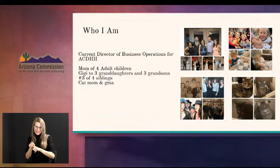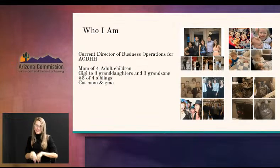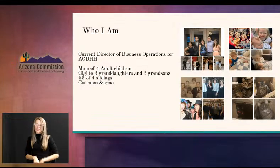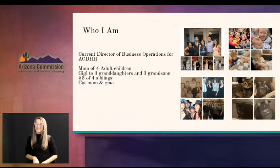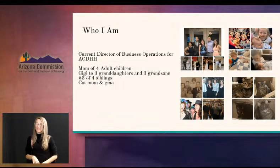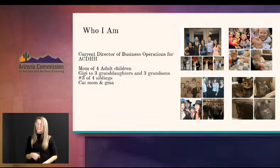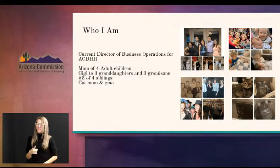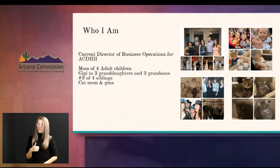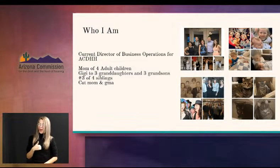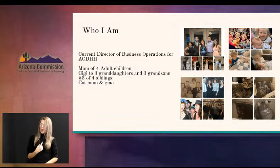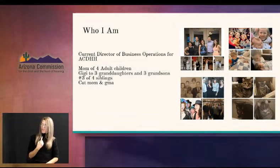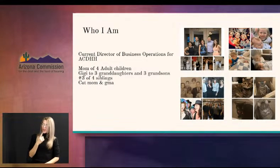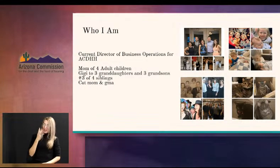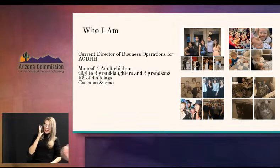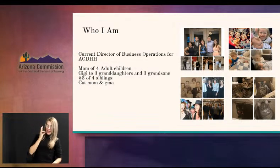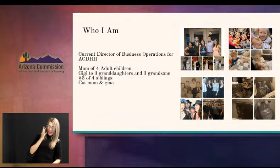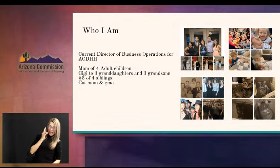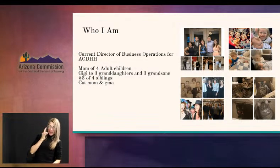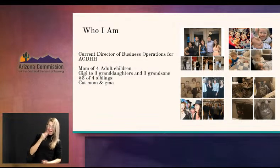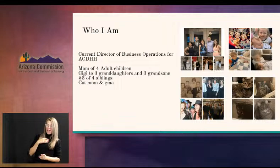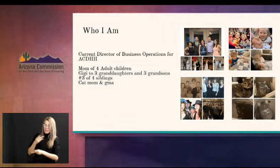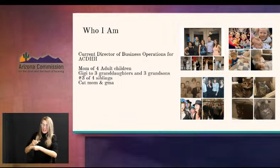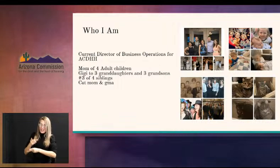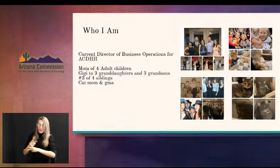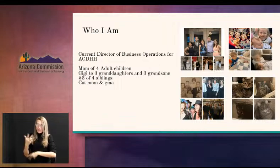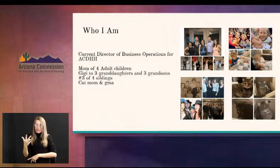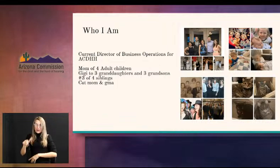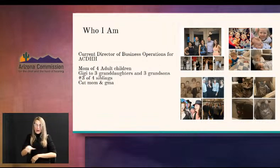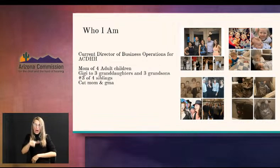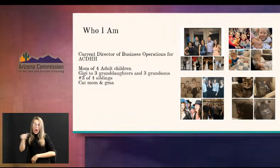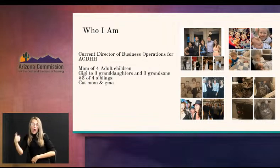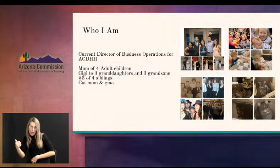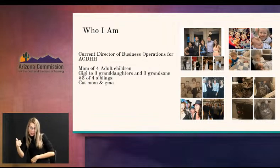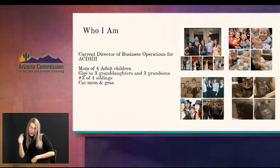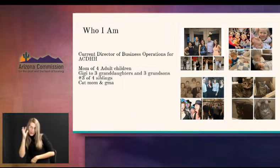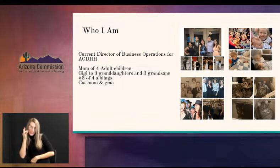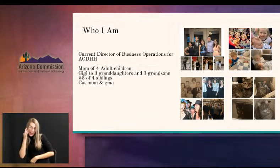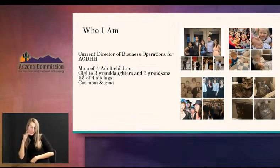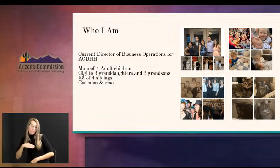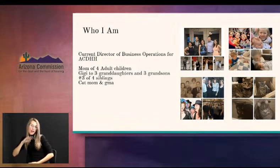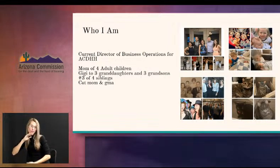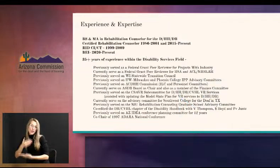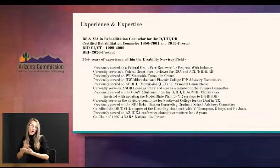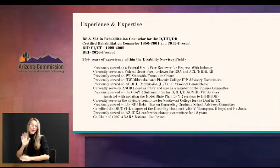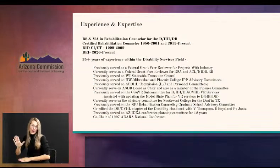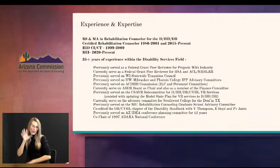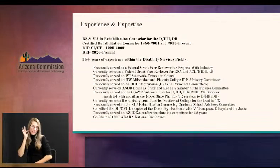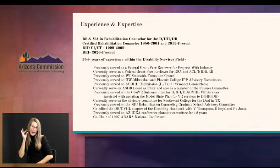daughters' cats, so I'm a Gima to kitties as well. If you want to go on to the next slide.